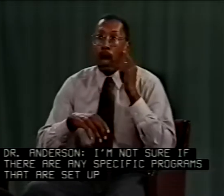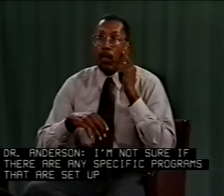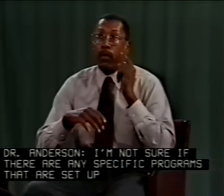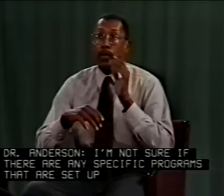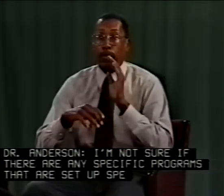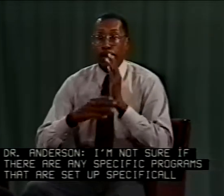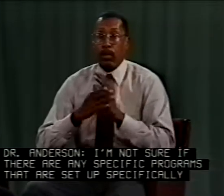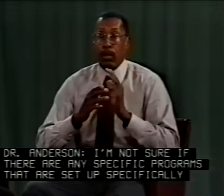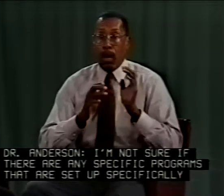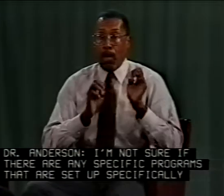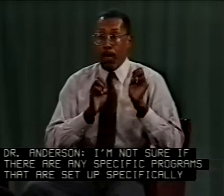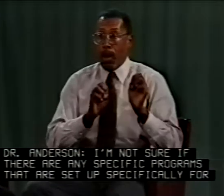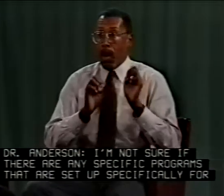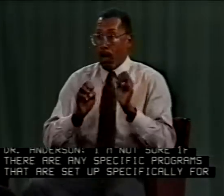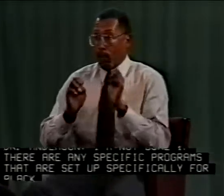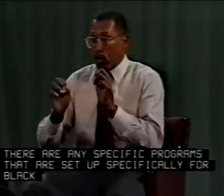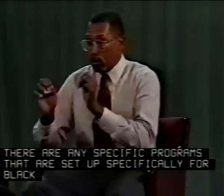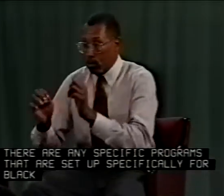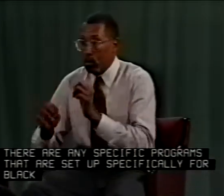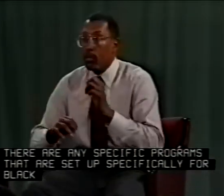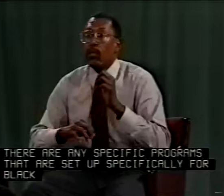interpreters. There's been some